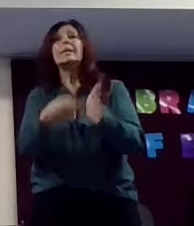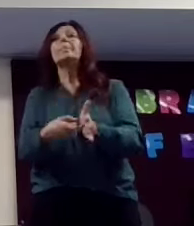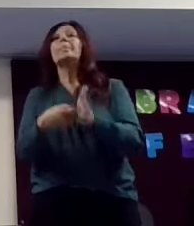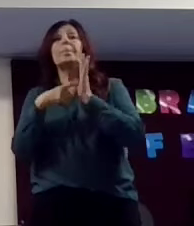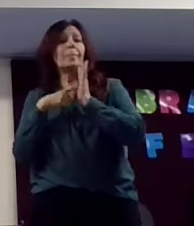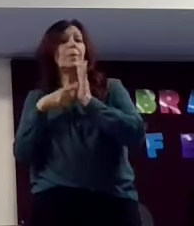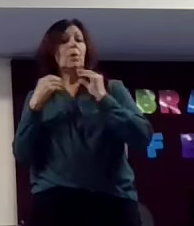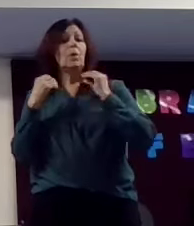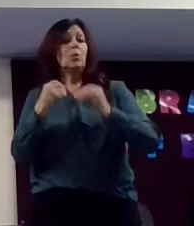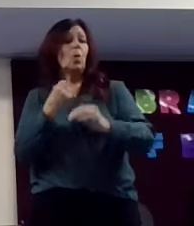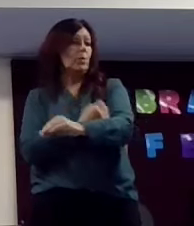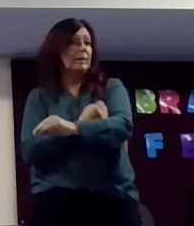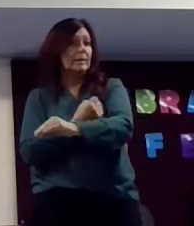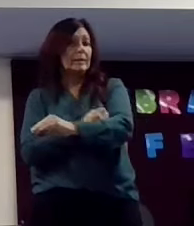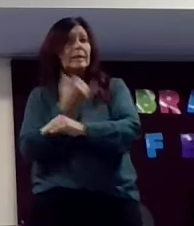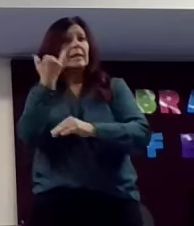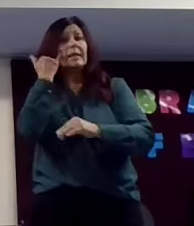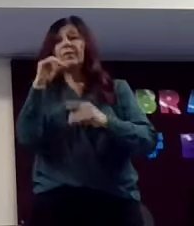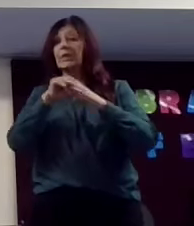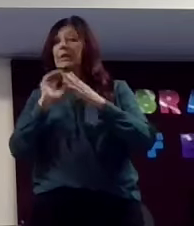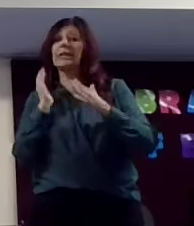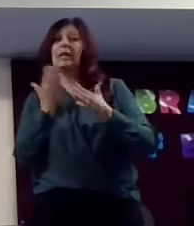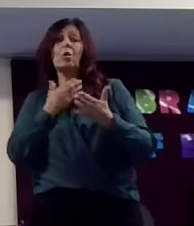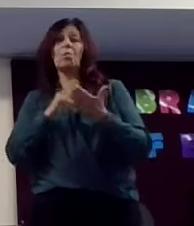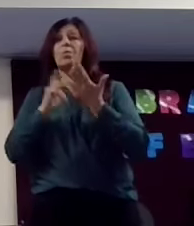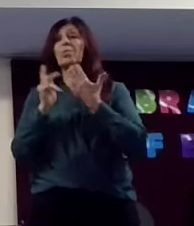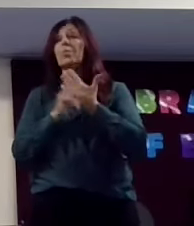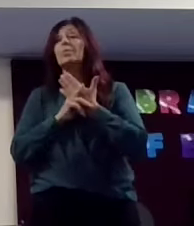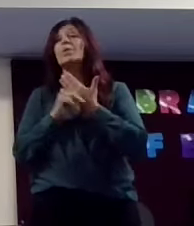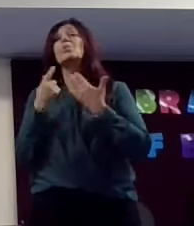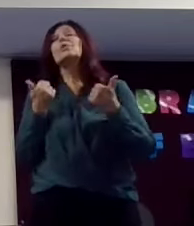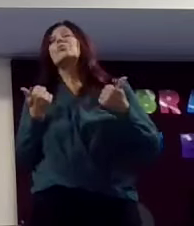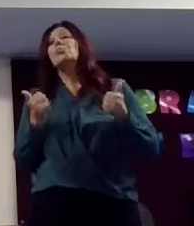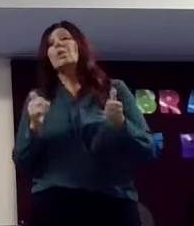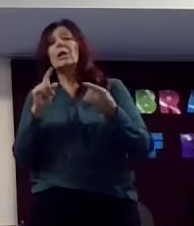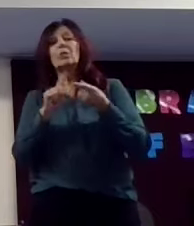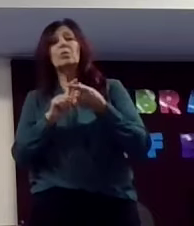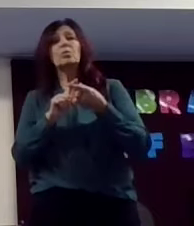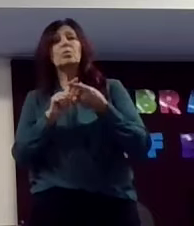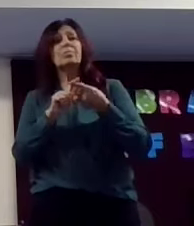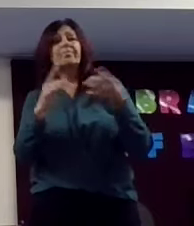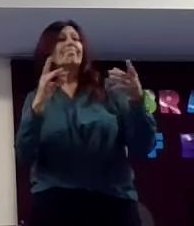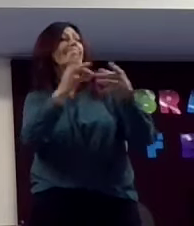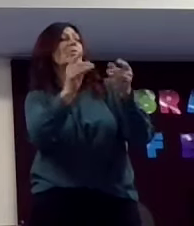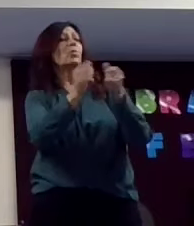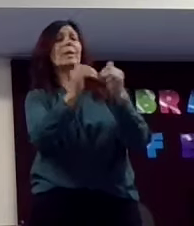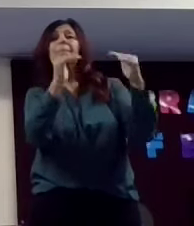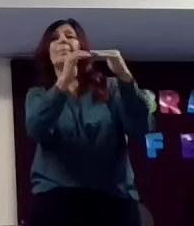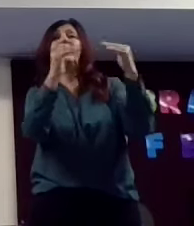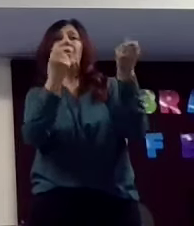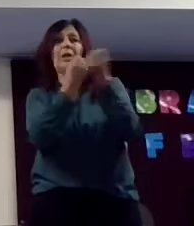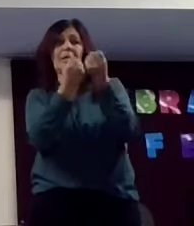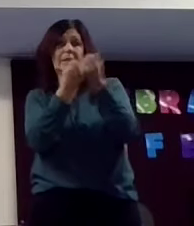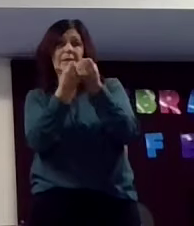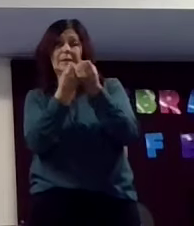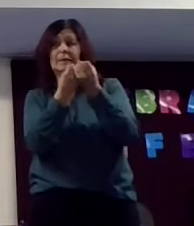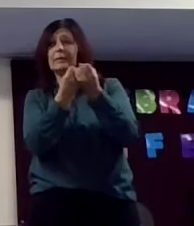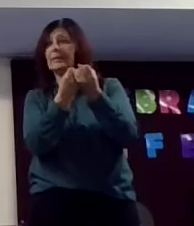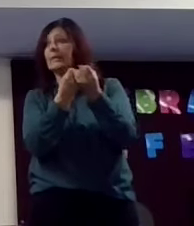mandate no substances if you're in our programs. And we try to hook people up with peer advocates and